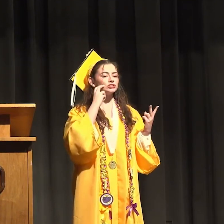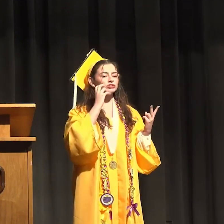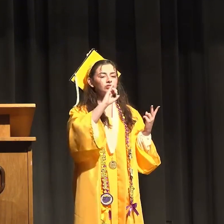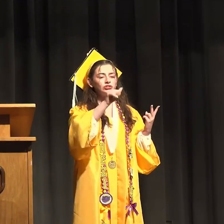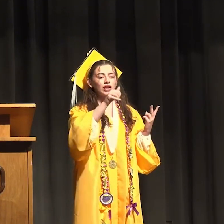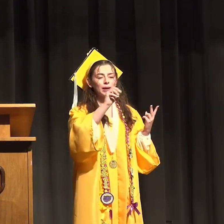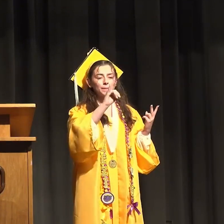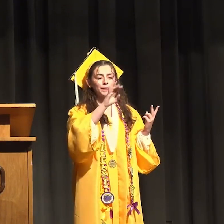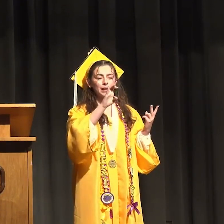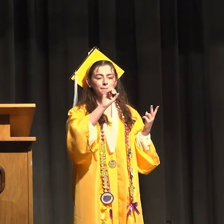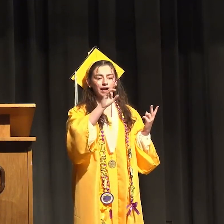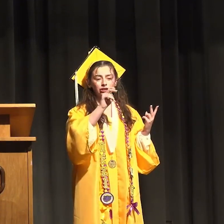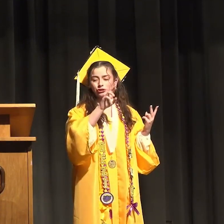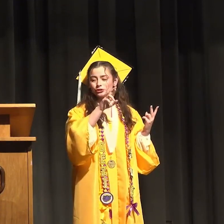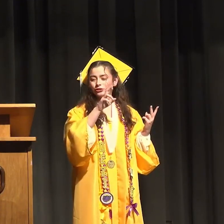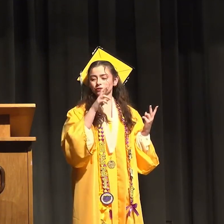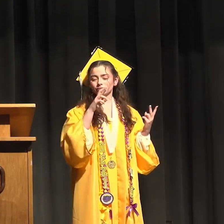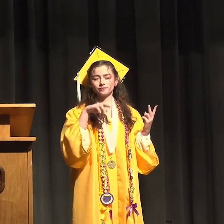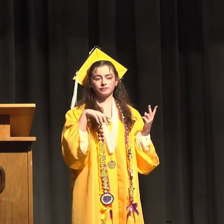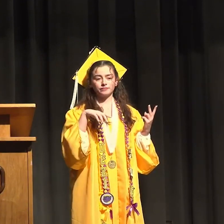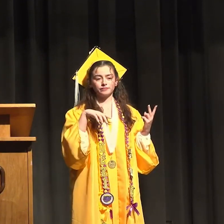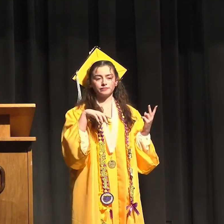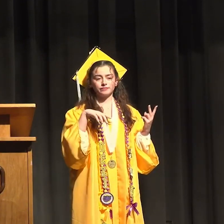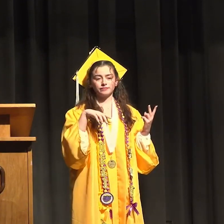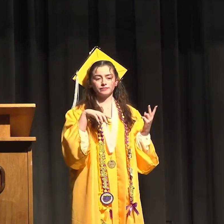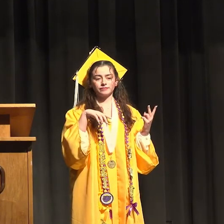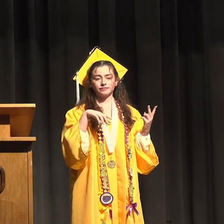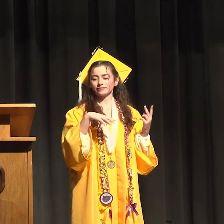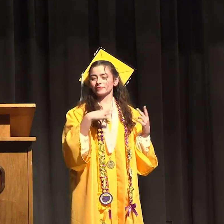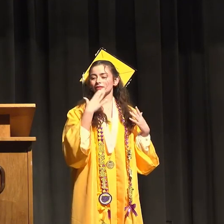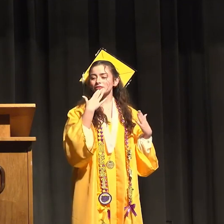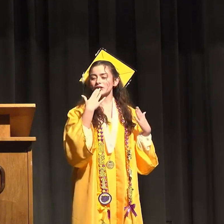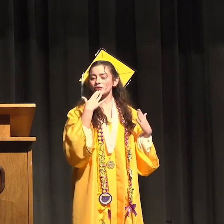And to our amazing senior sponsors, Kaylin Cartwright and Jamie Beiser,